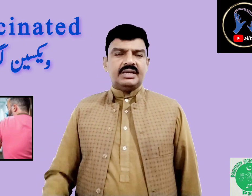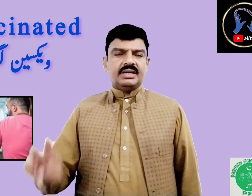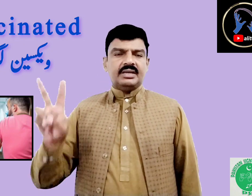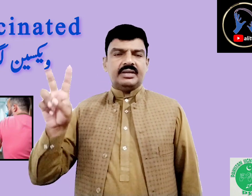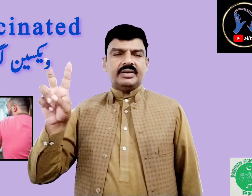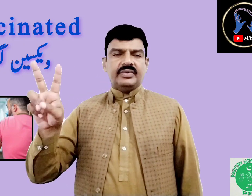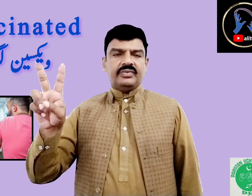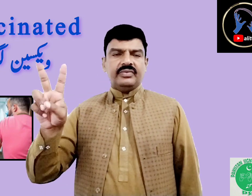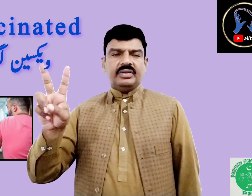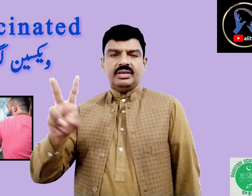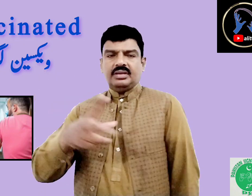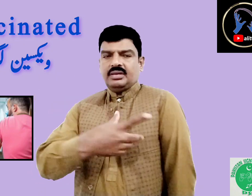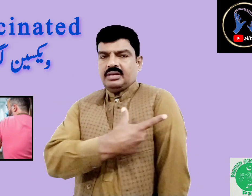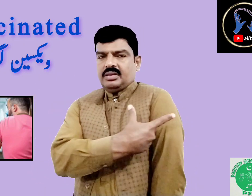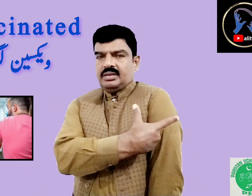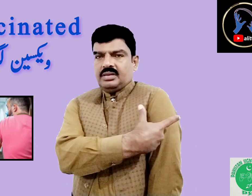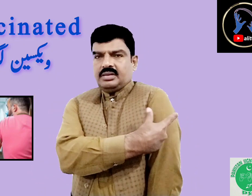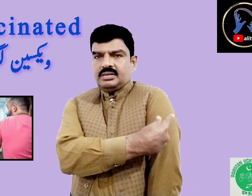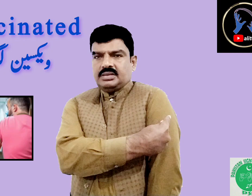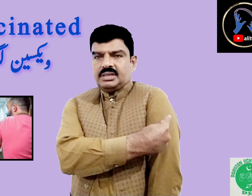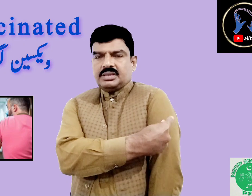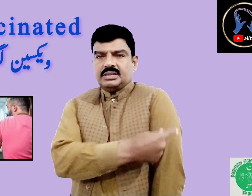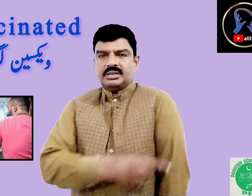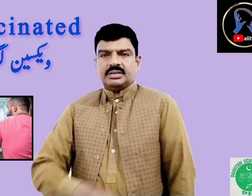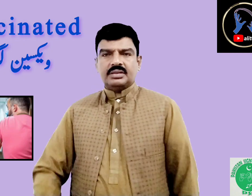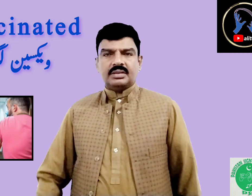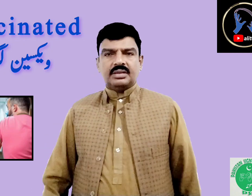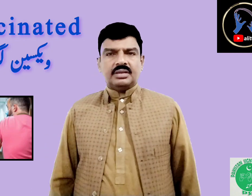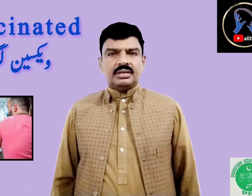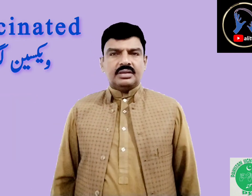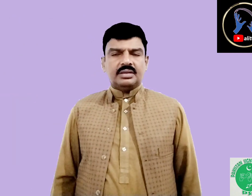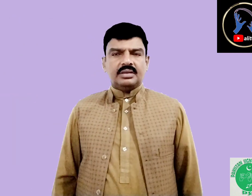vaccinated v injection